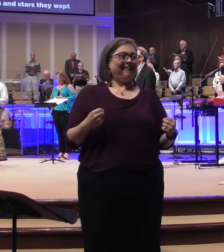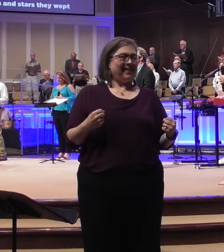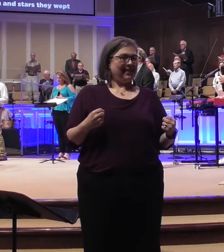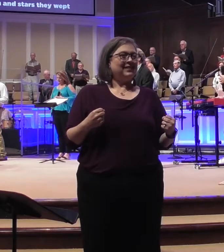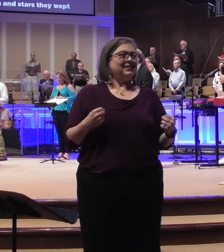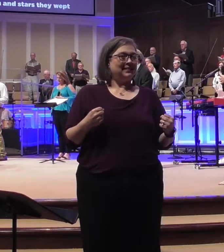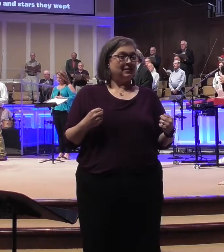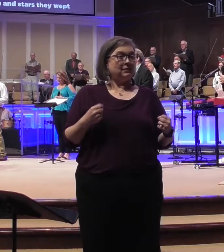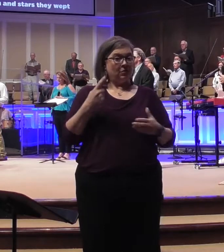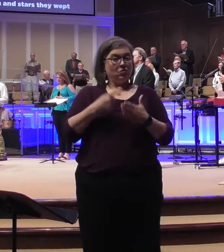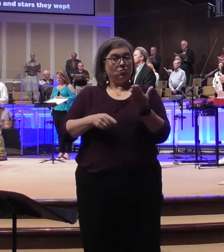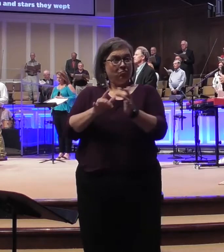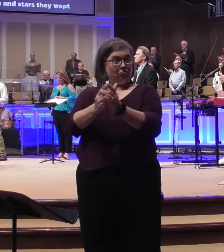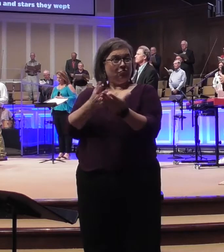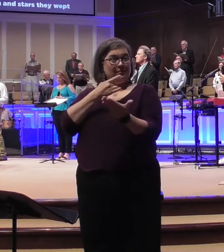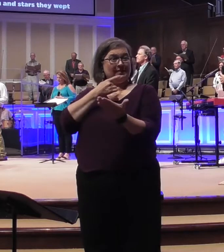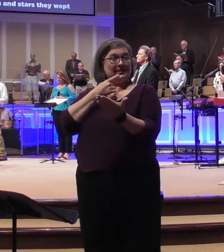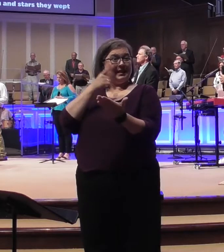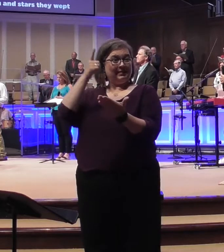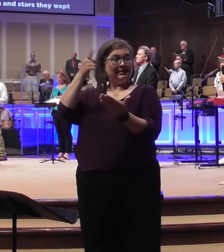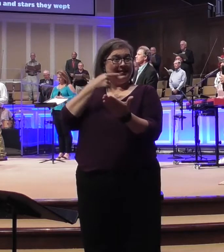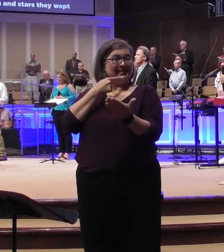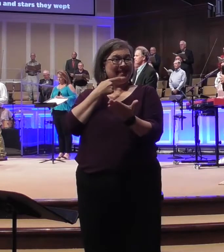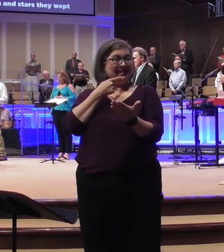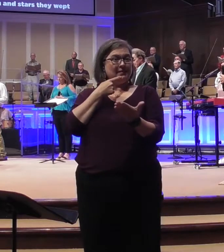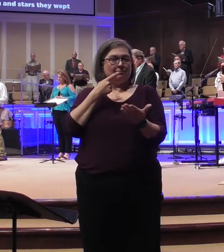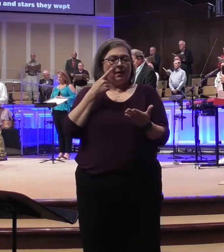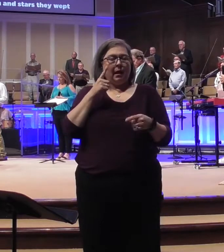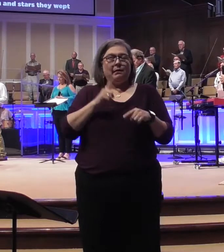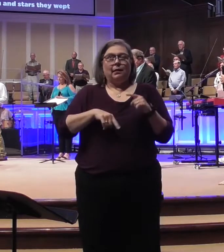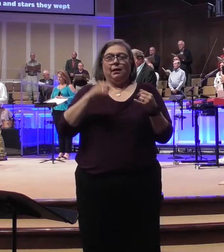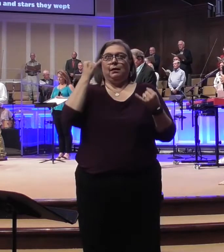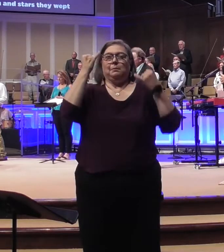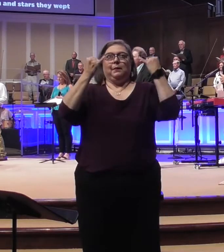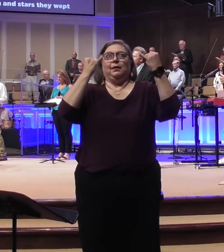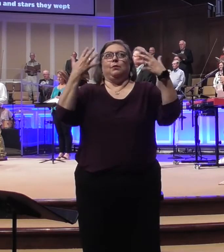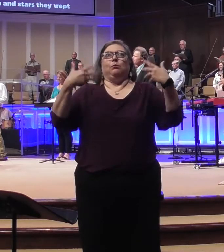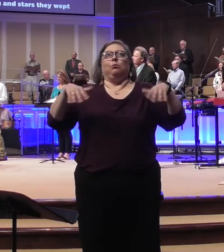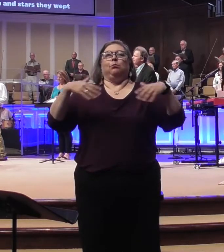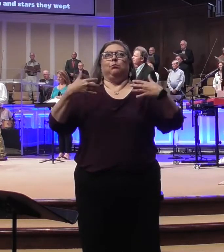That's what He says. I can't imagine it.